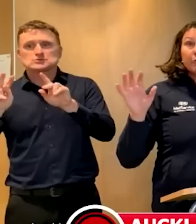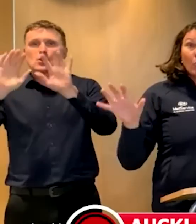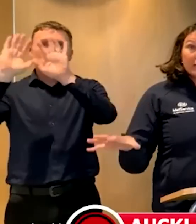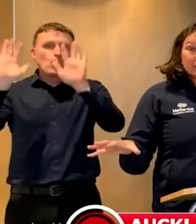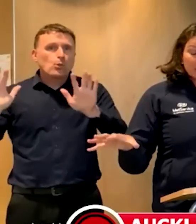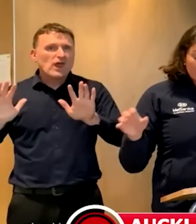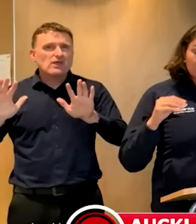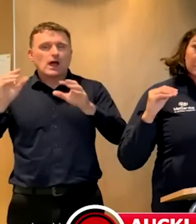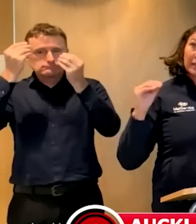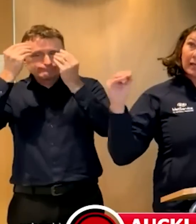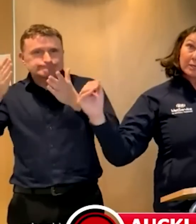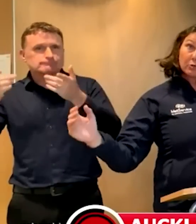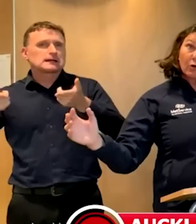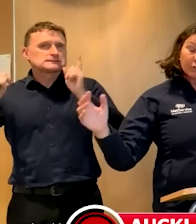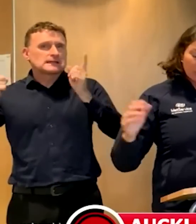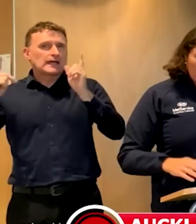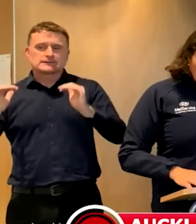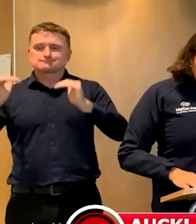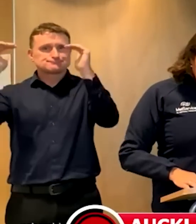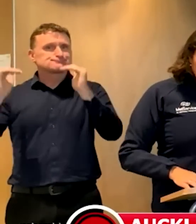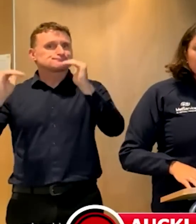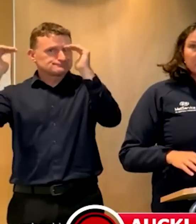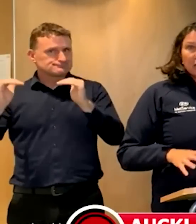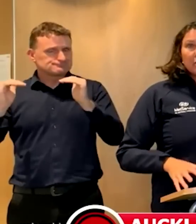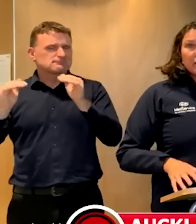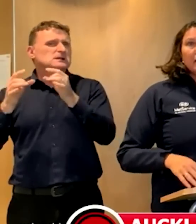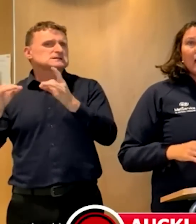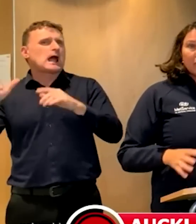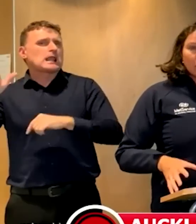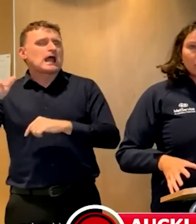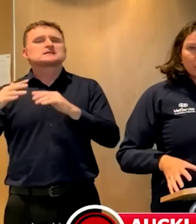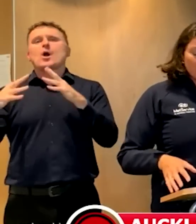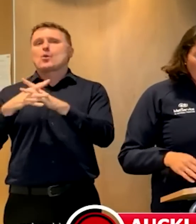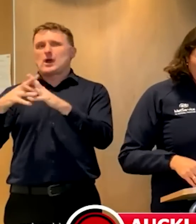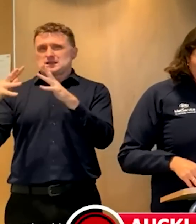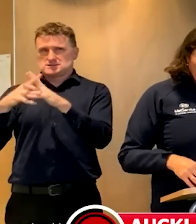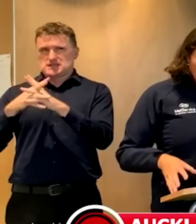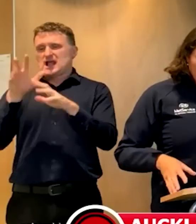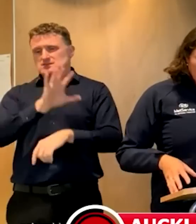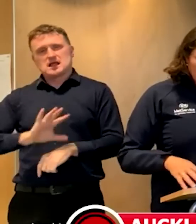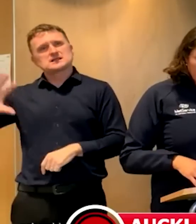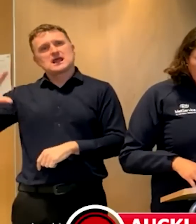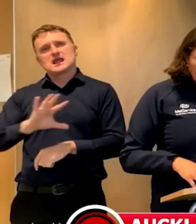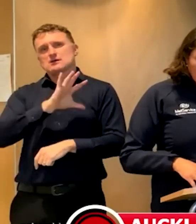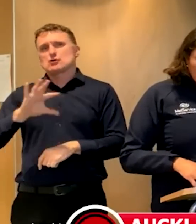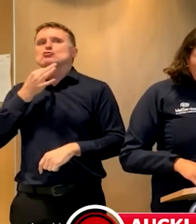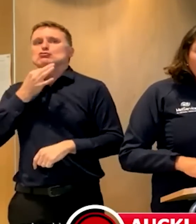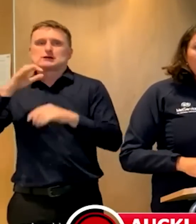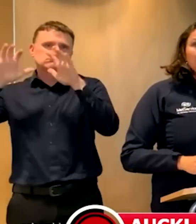They kick in for Wednesday, so it's a bit later on. But yeah, just get ready, have a look at the weather warnings and